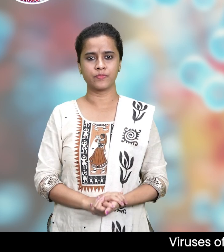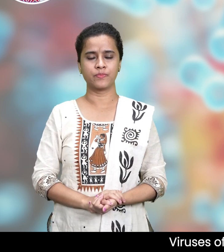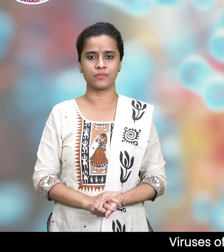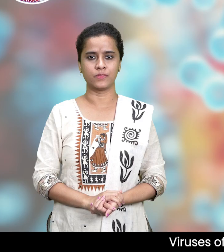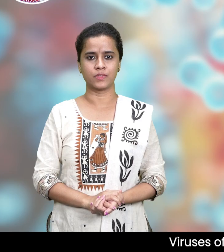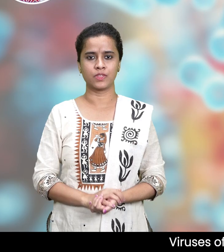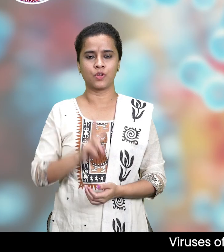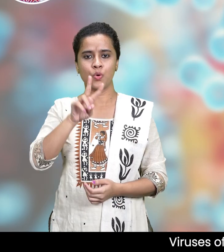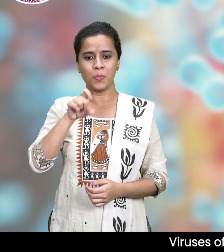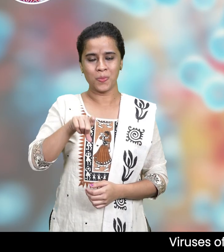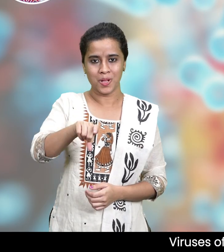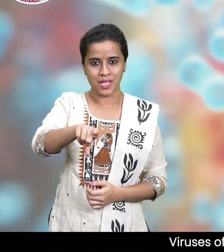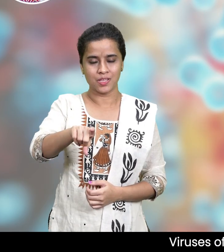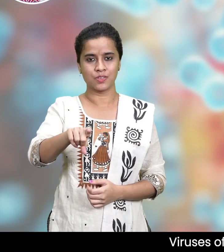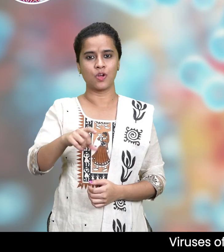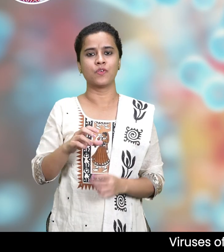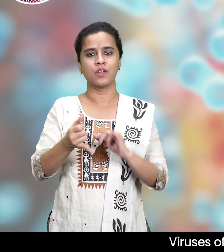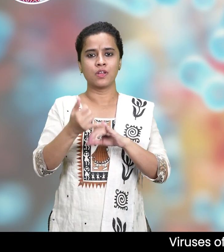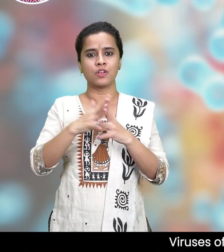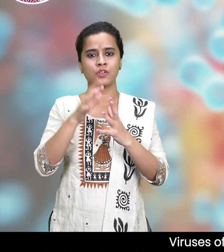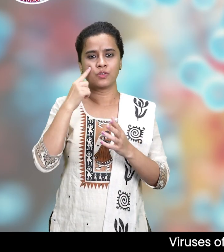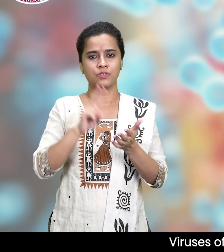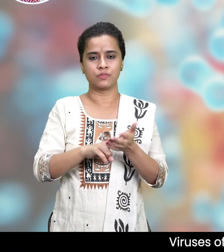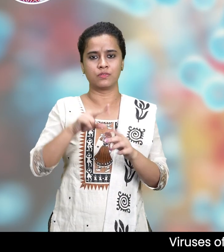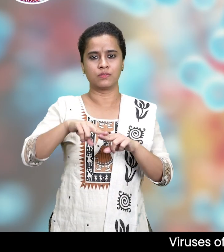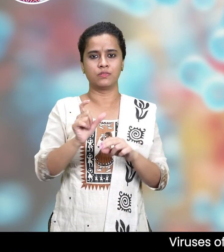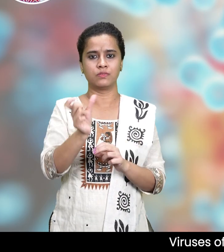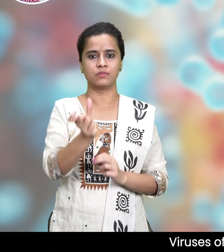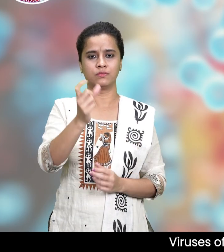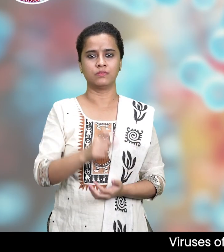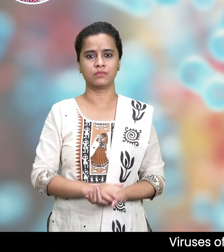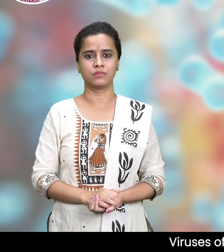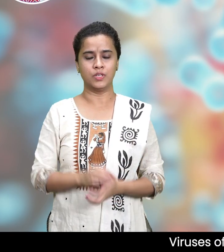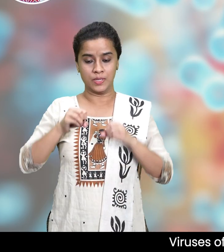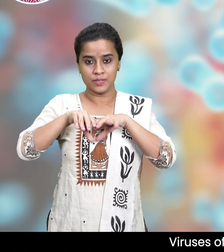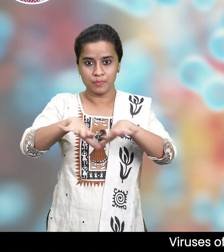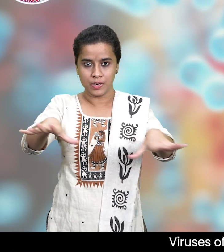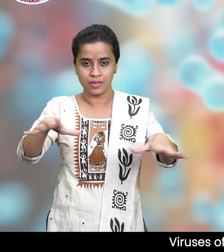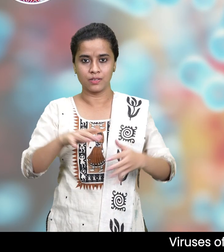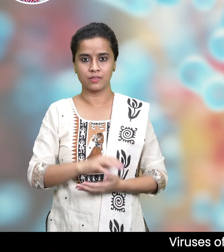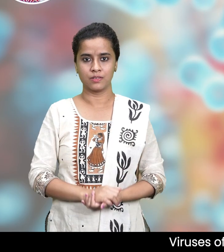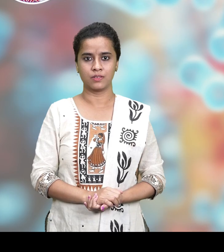Viruses of swine flu are spread through